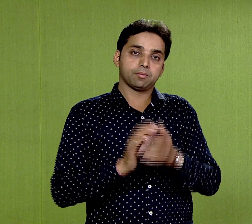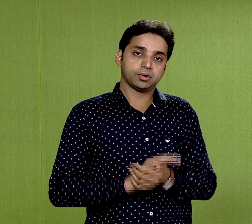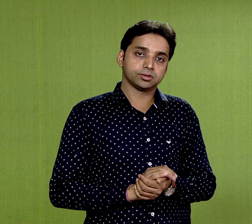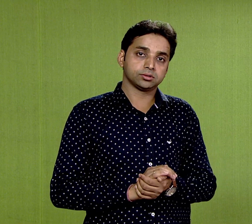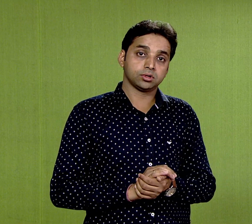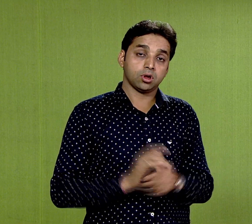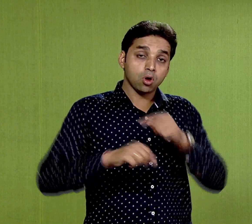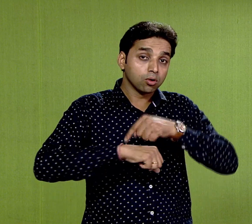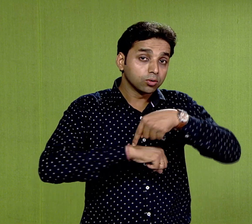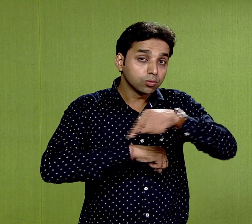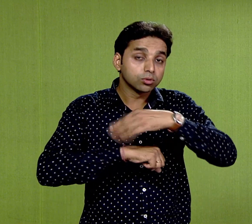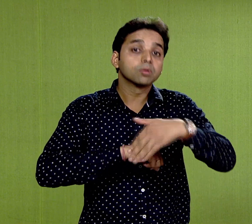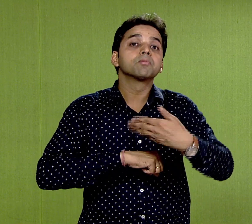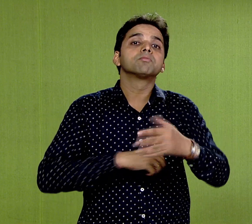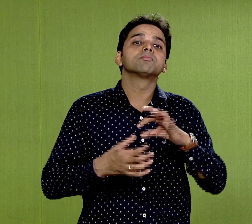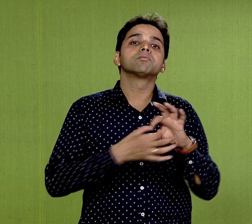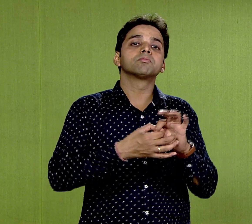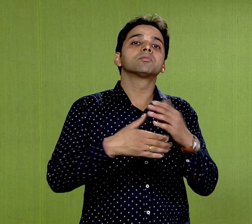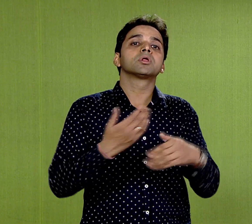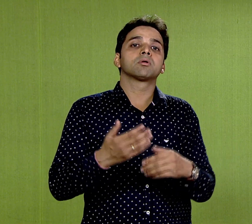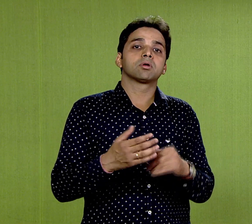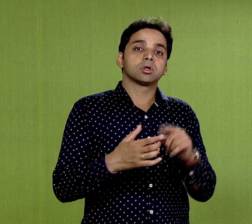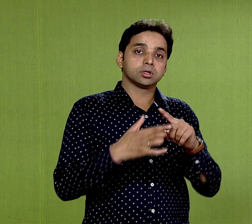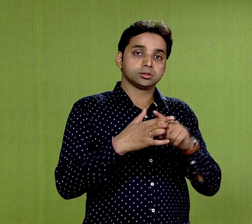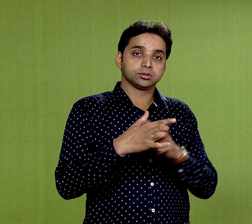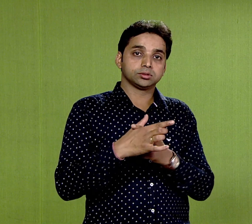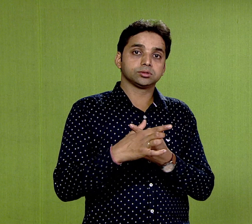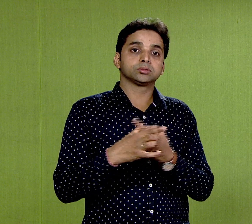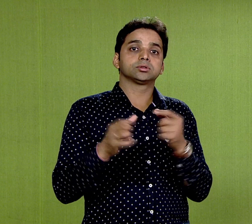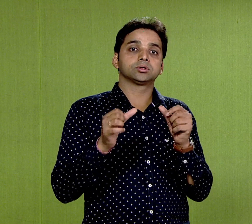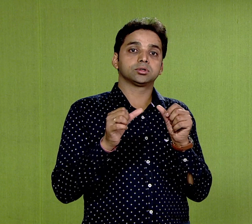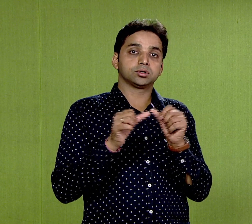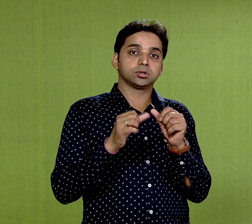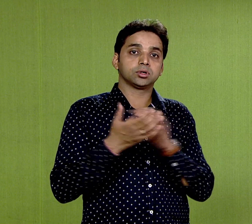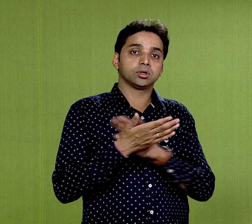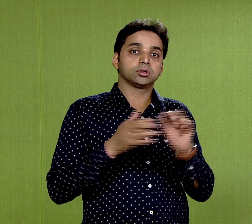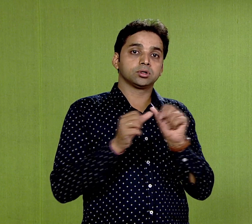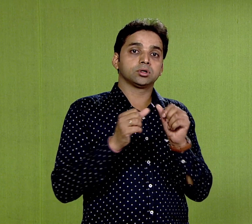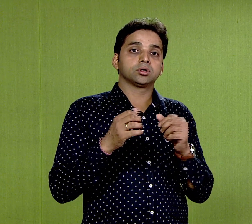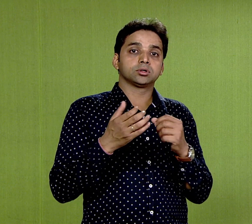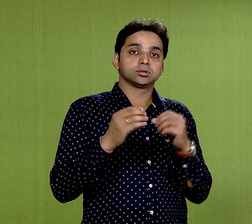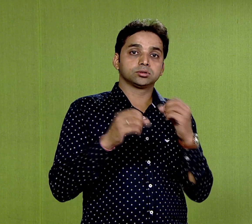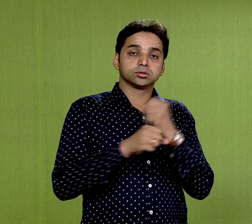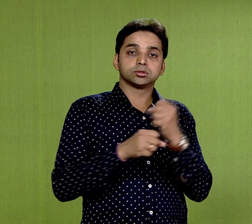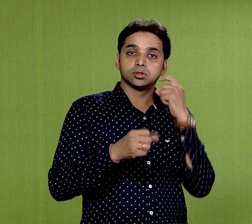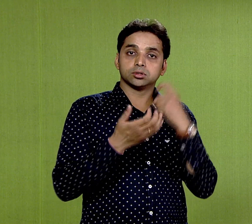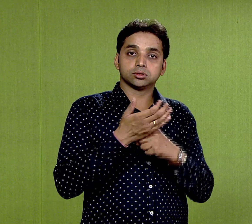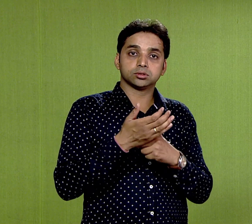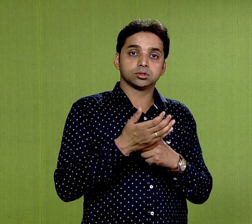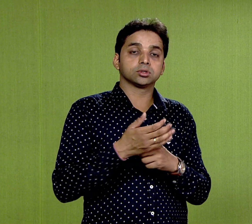during the period of Jahangir, who himself was a great